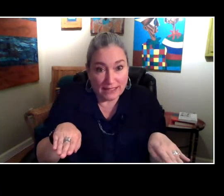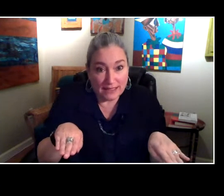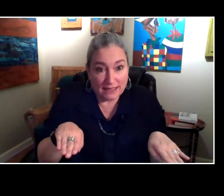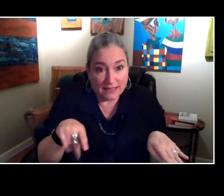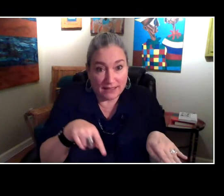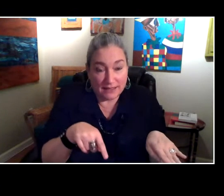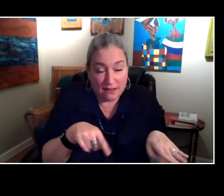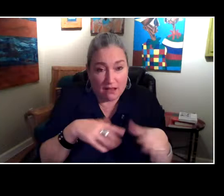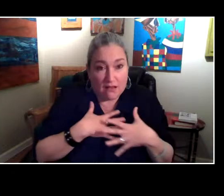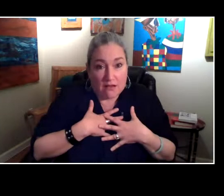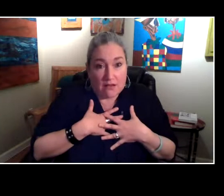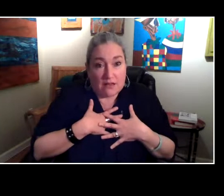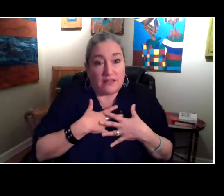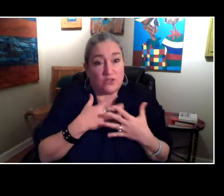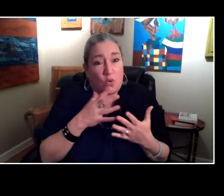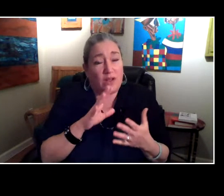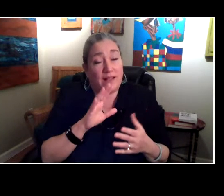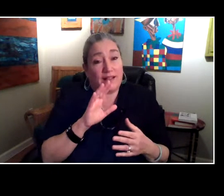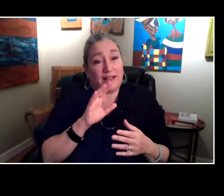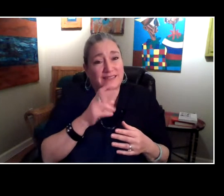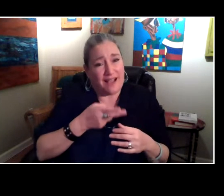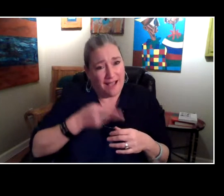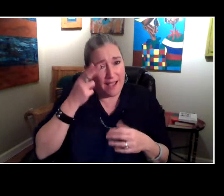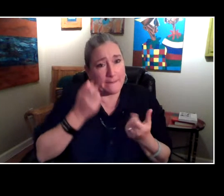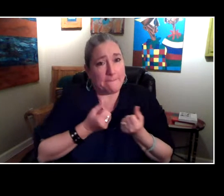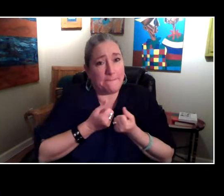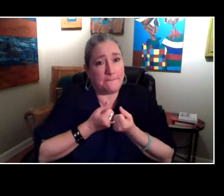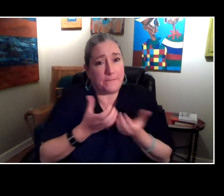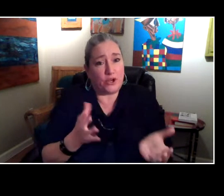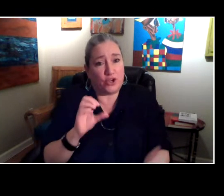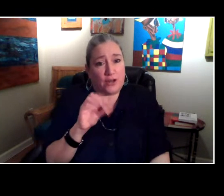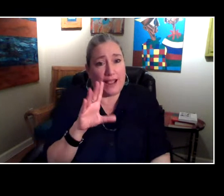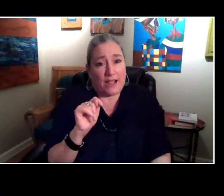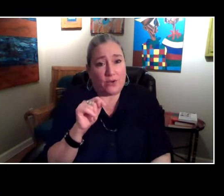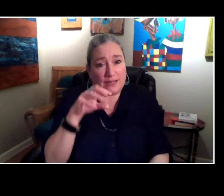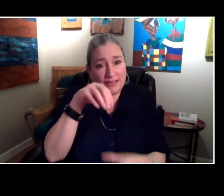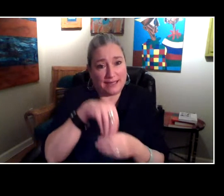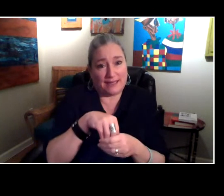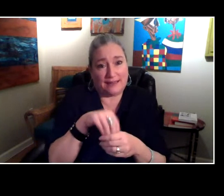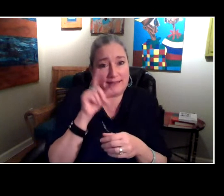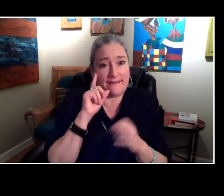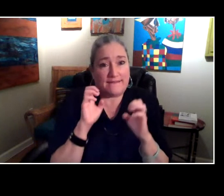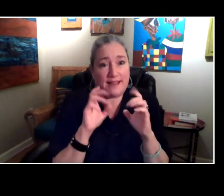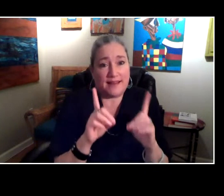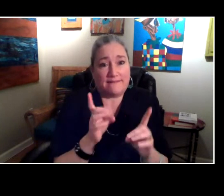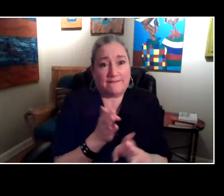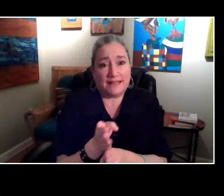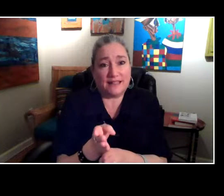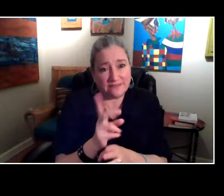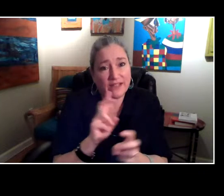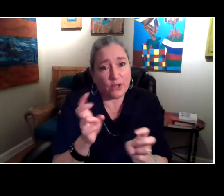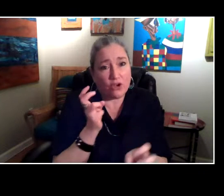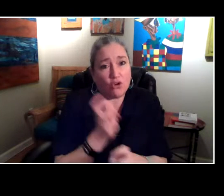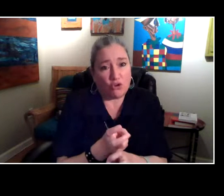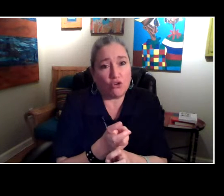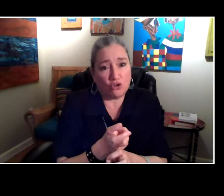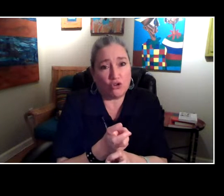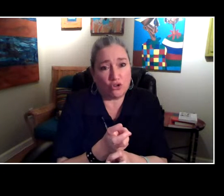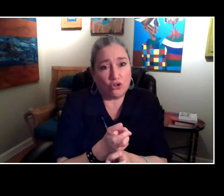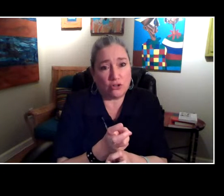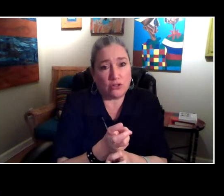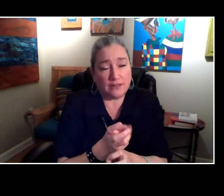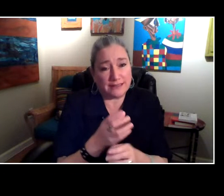through them. We're re-traumatized through seeing deaf children and empathizing with their experience. It